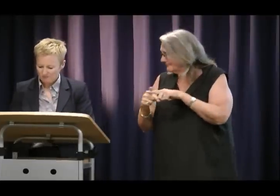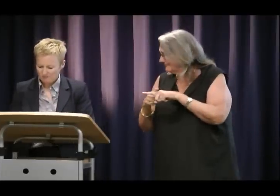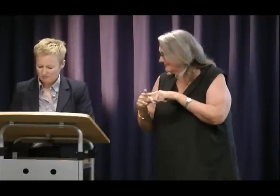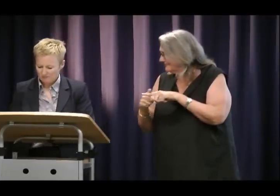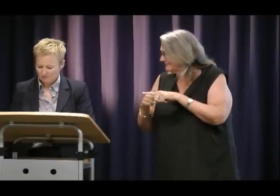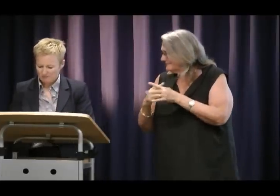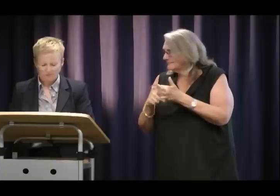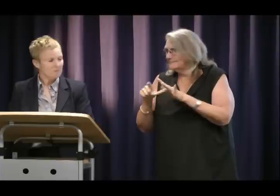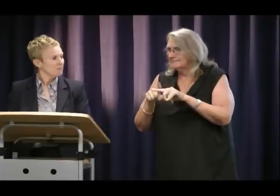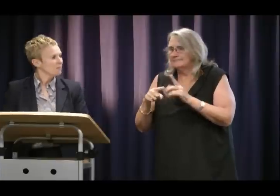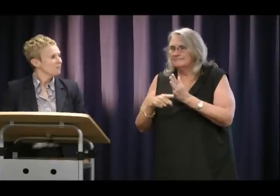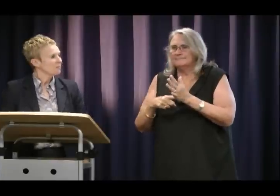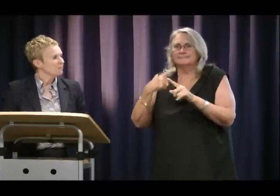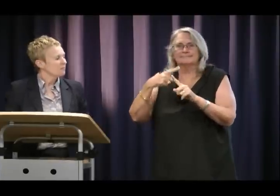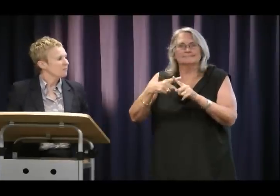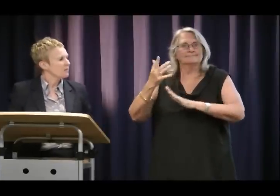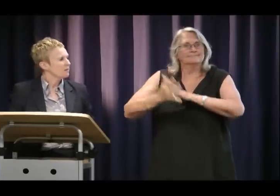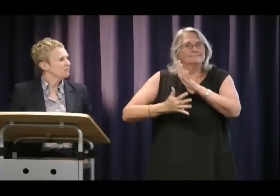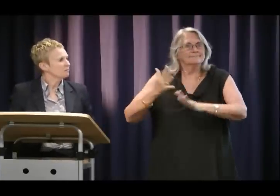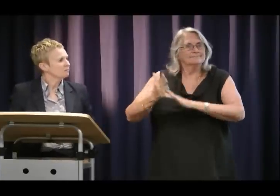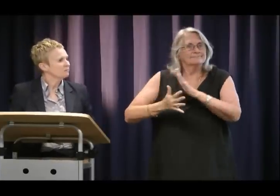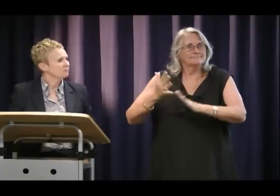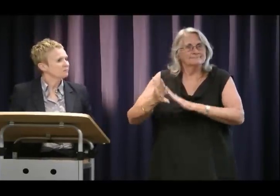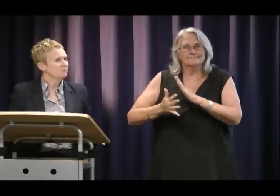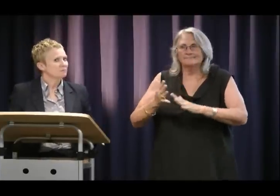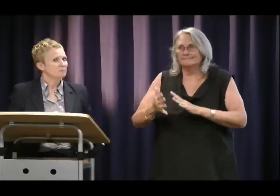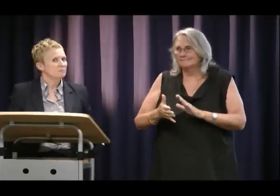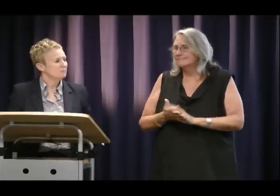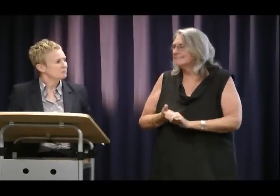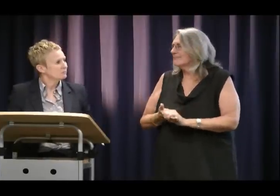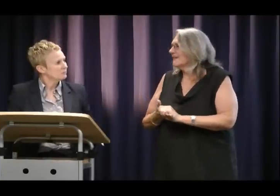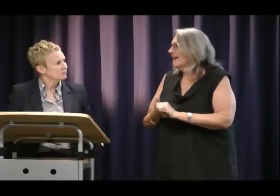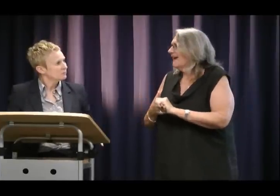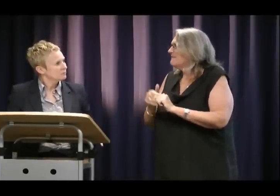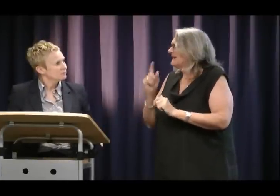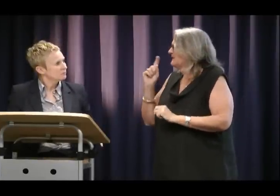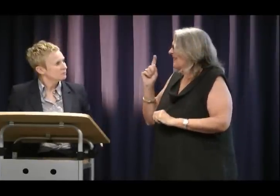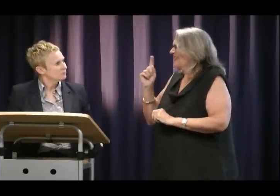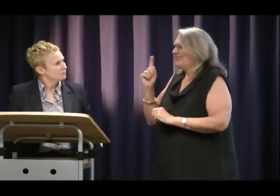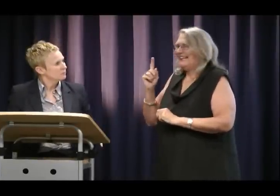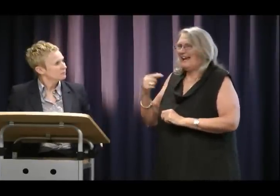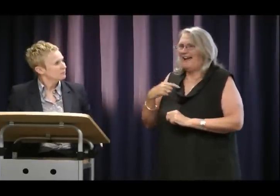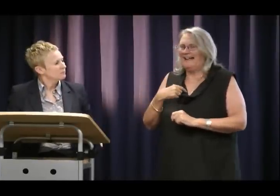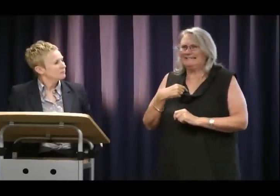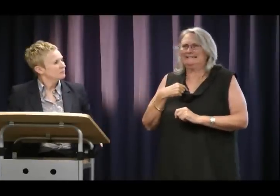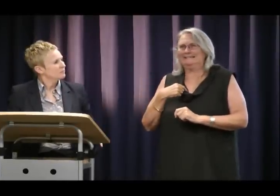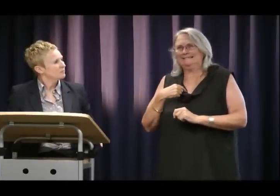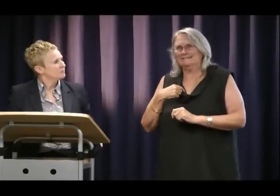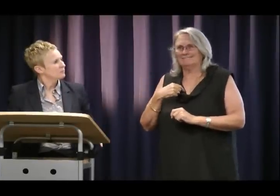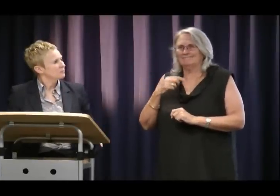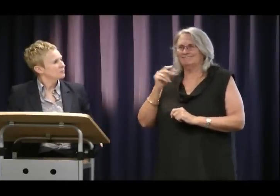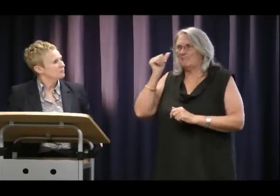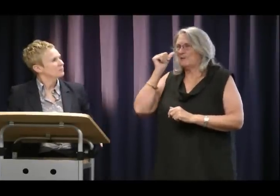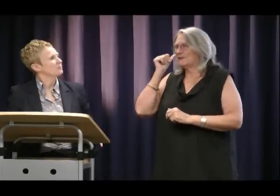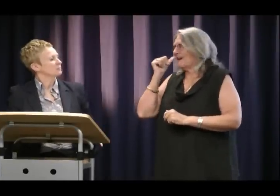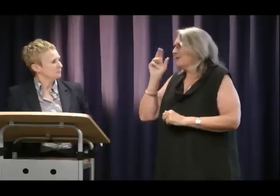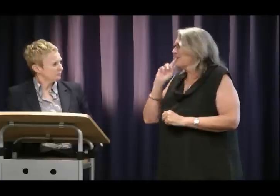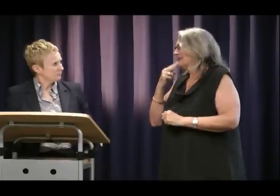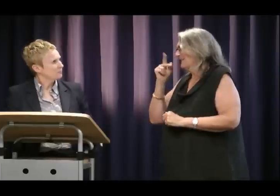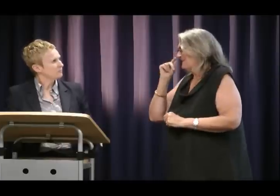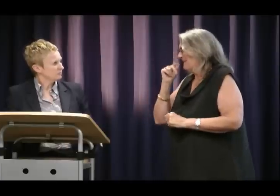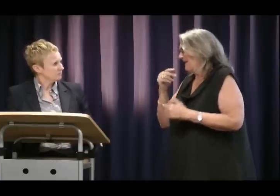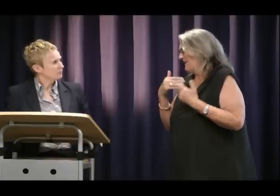I think it'd be a really good idea to have things in the English text and in